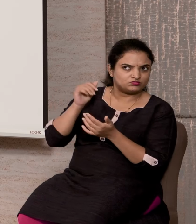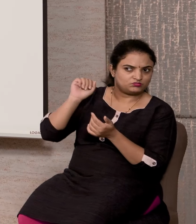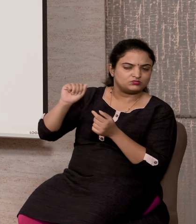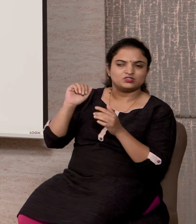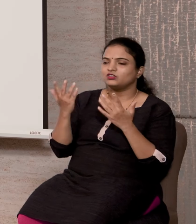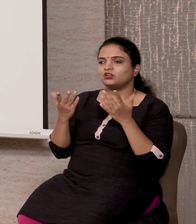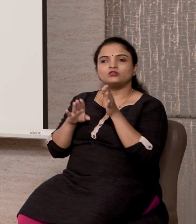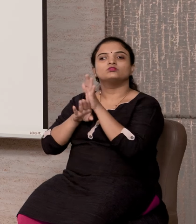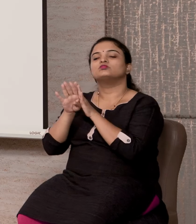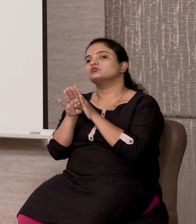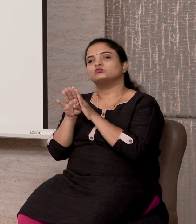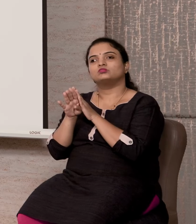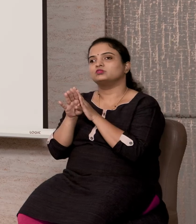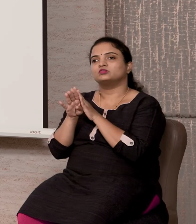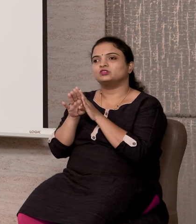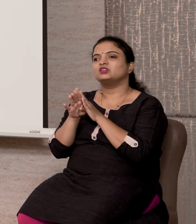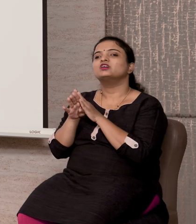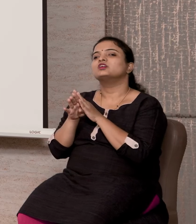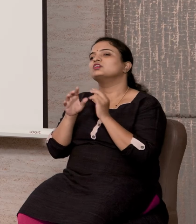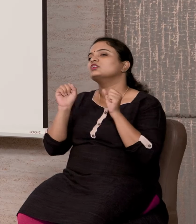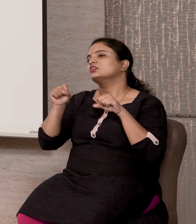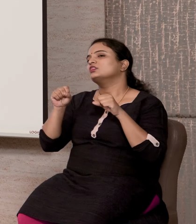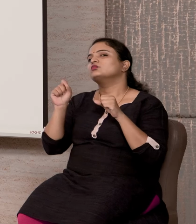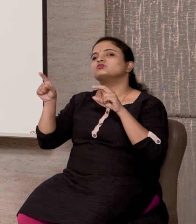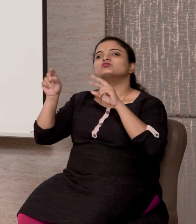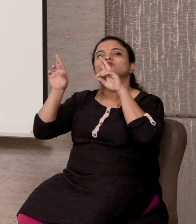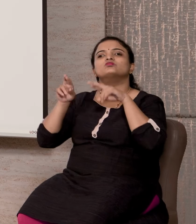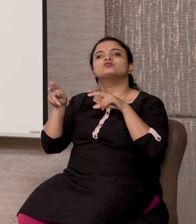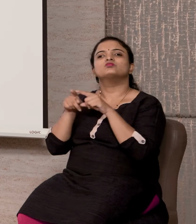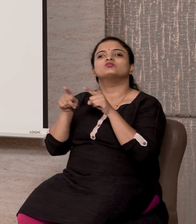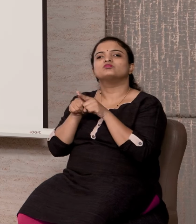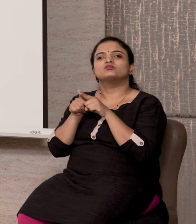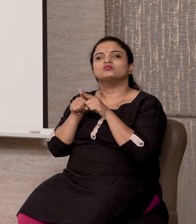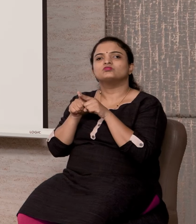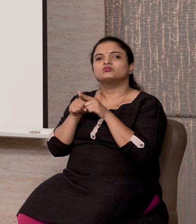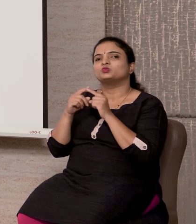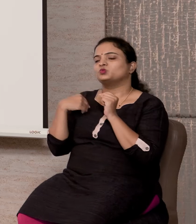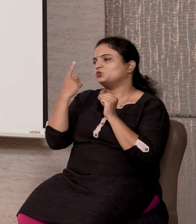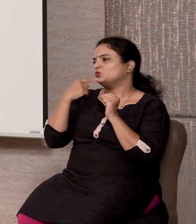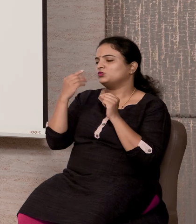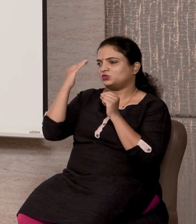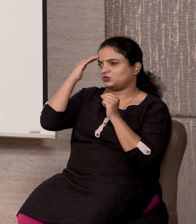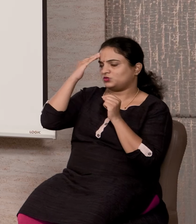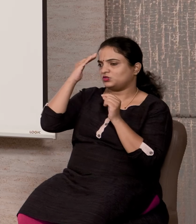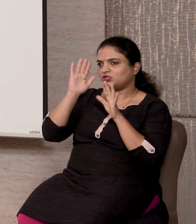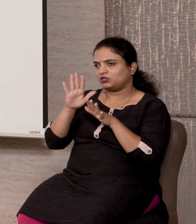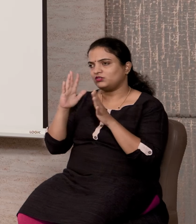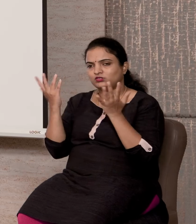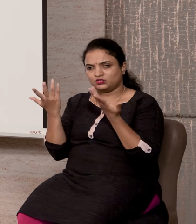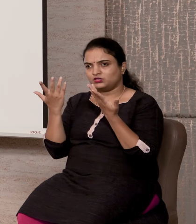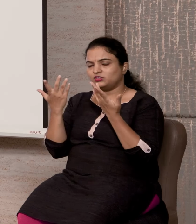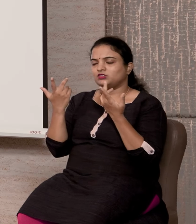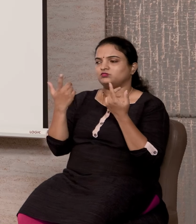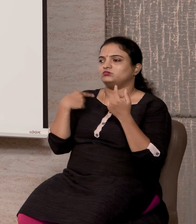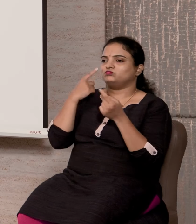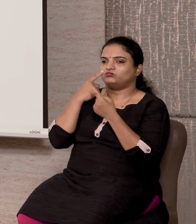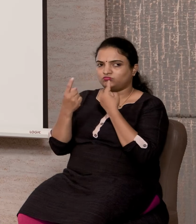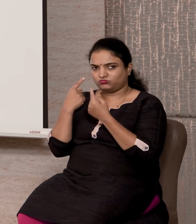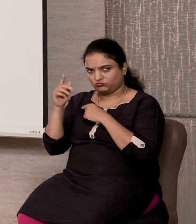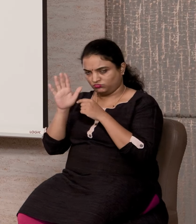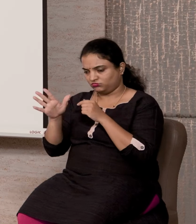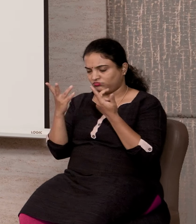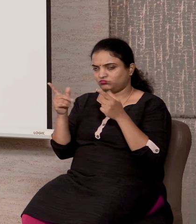and so on? So definitely as an instructor and as a researcher, this is a known field for us, right? So we have done an intervention, we have been able